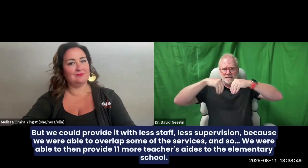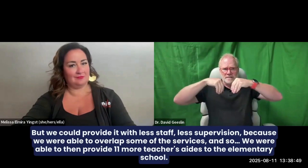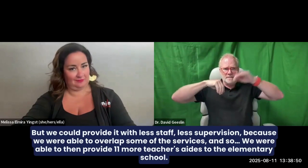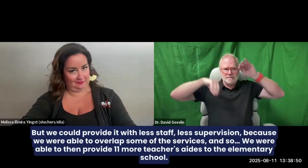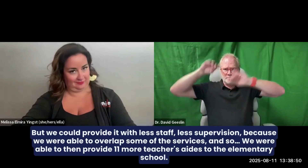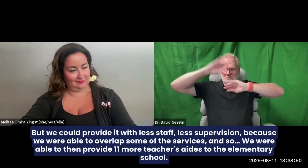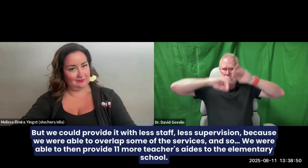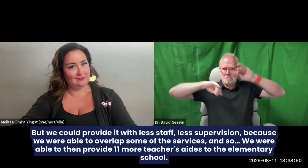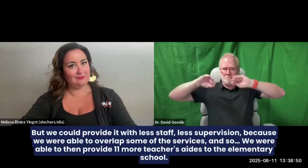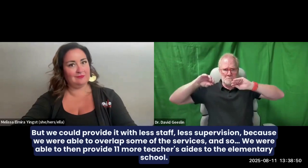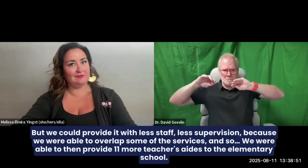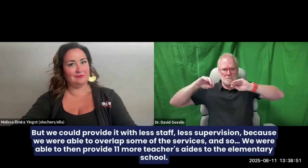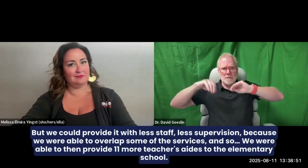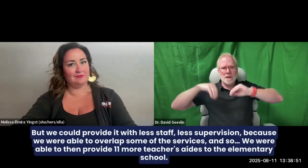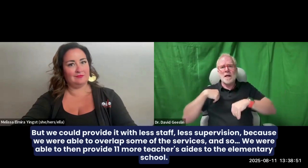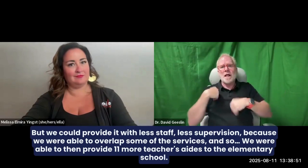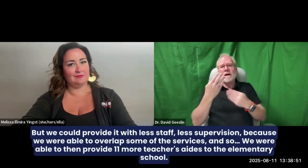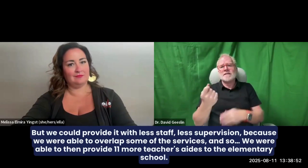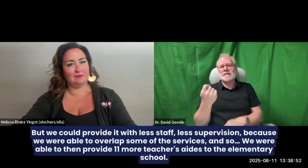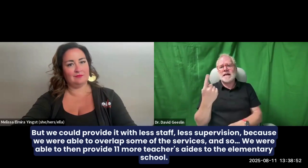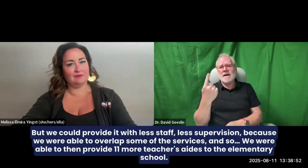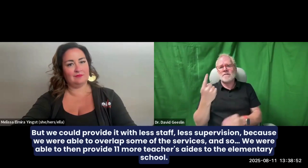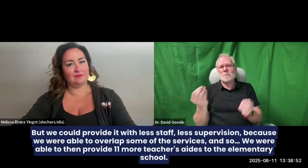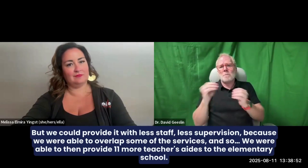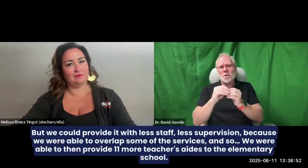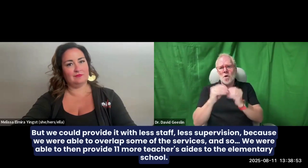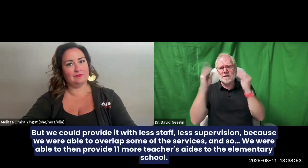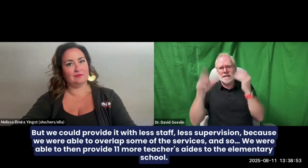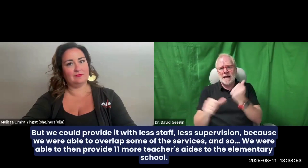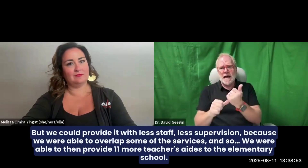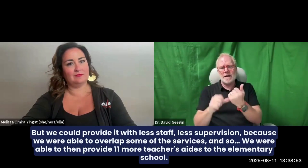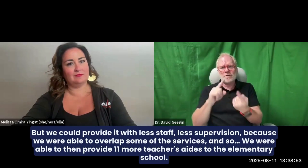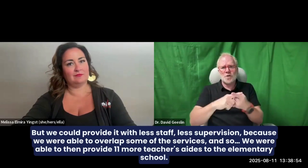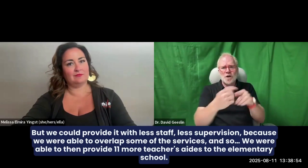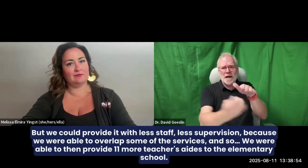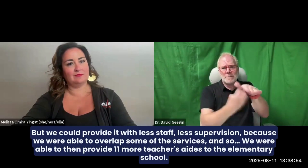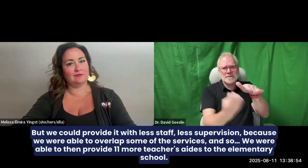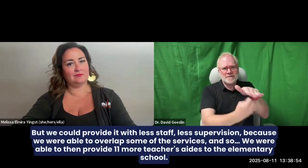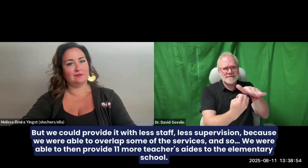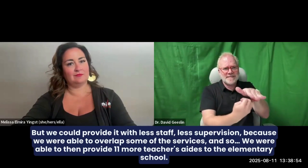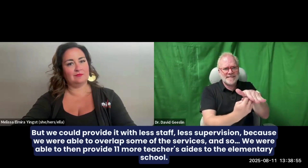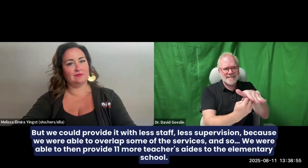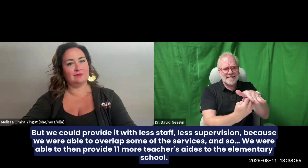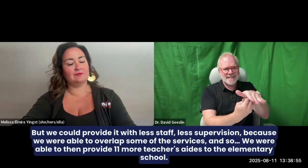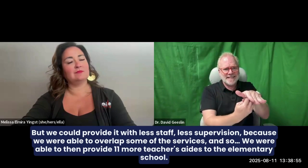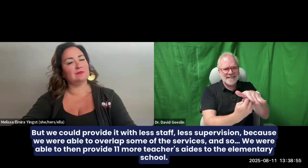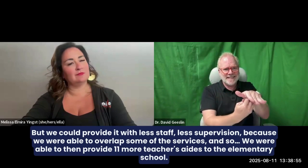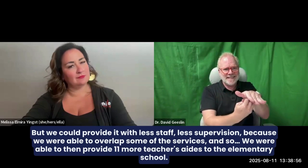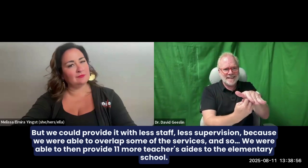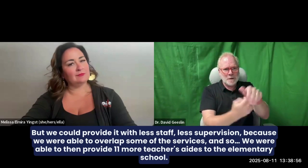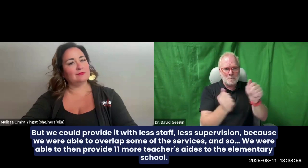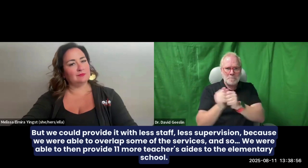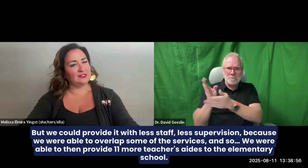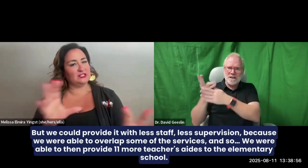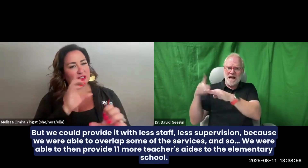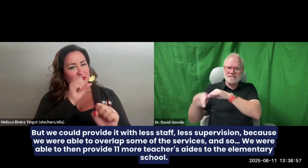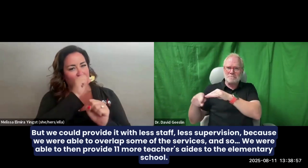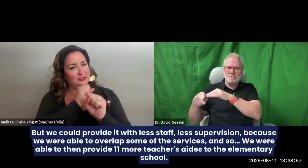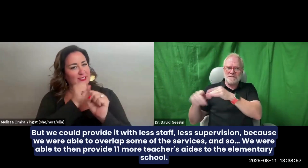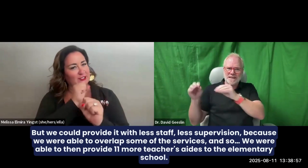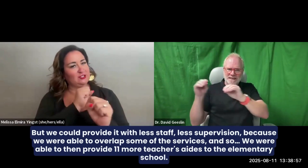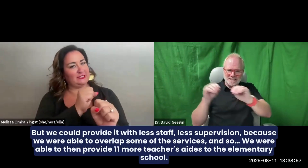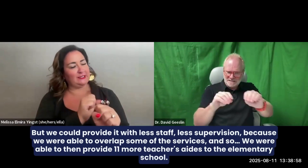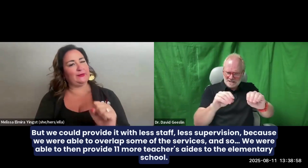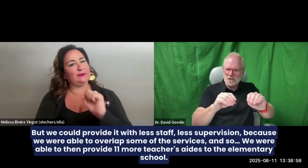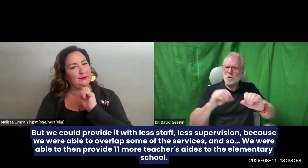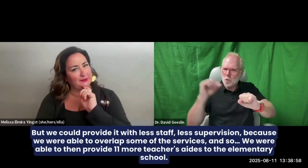less staff, less supervision, because we were able to overlap some of the services. And so we were able to then provide 11 more teachers' aides